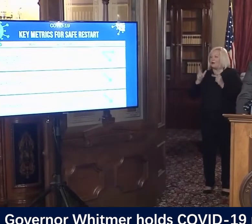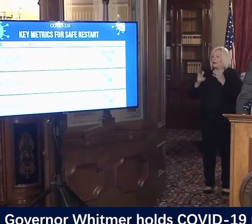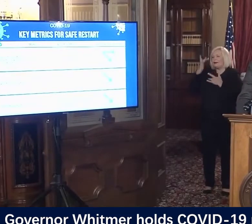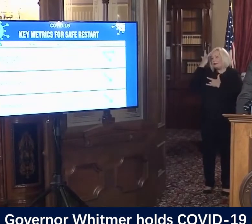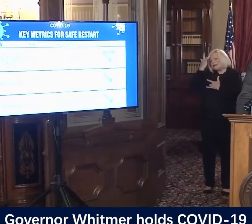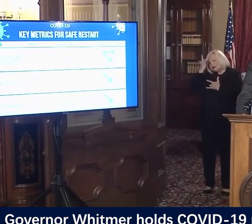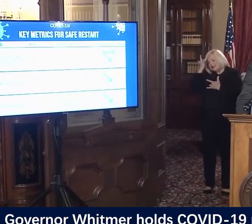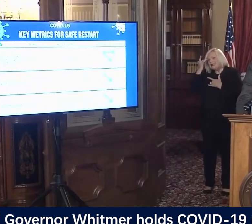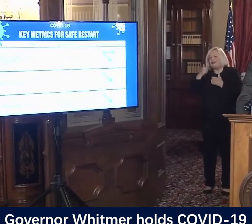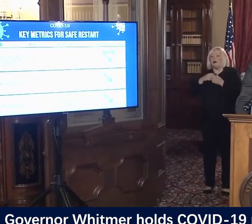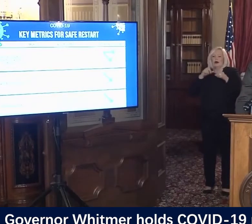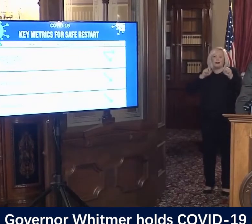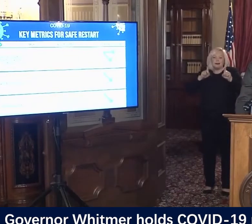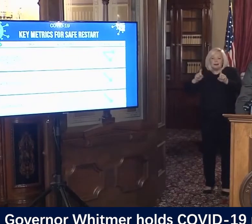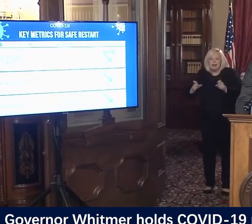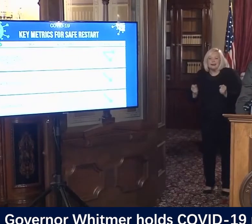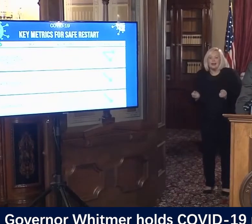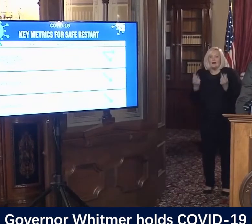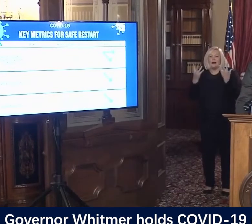measured.